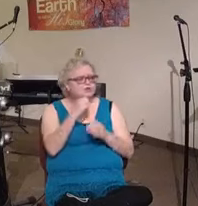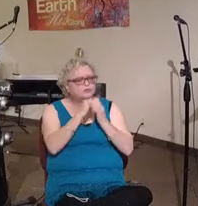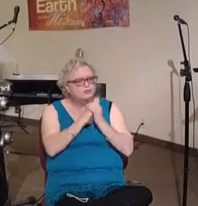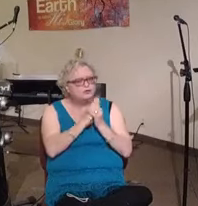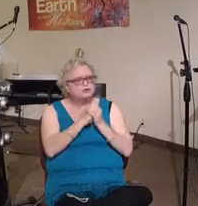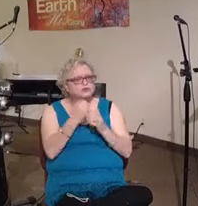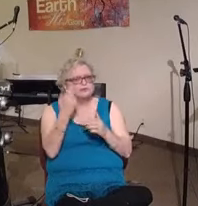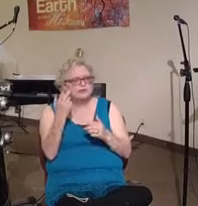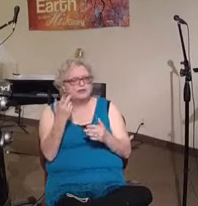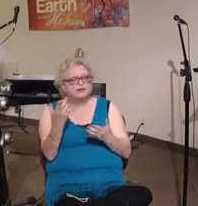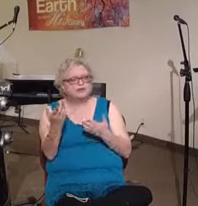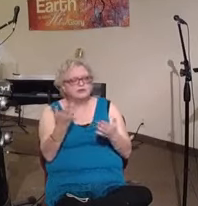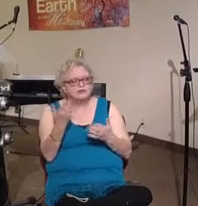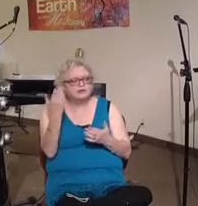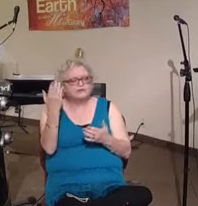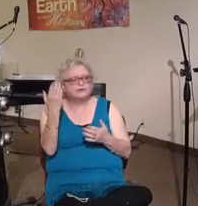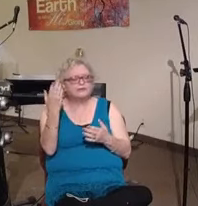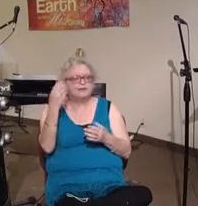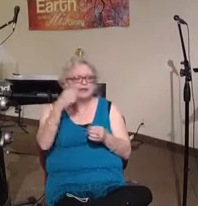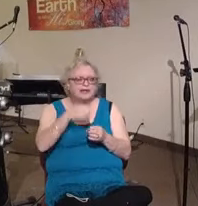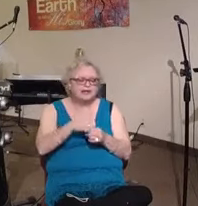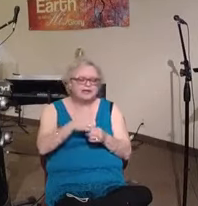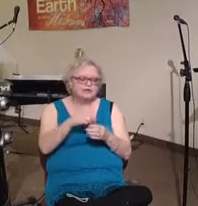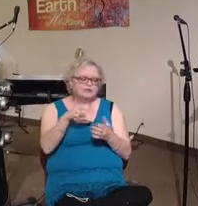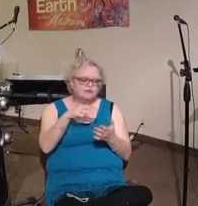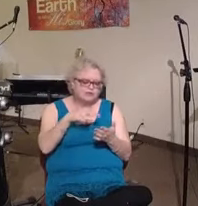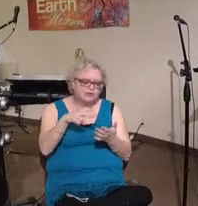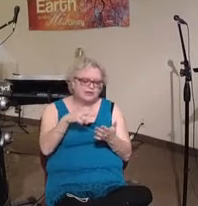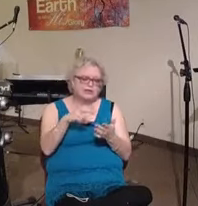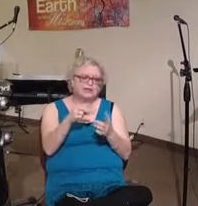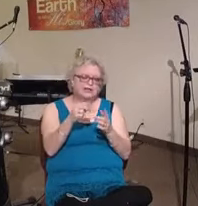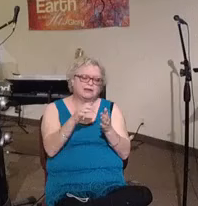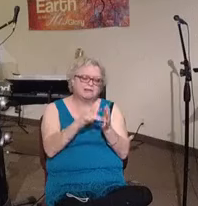him and when you get into his word, those desires